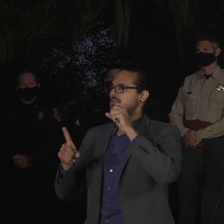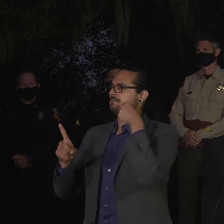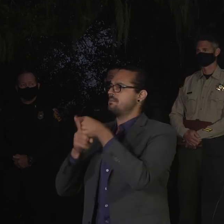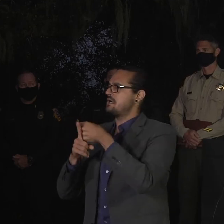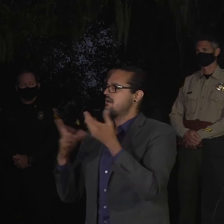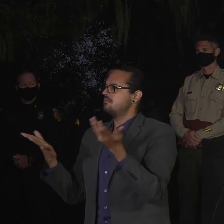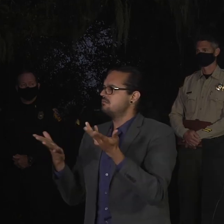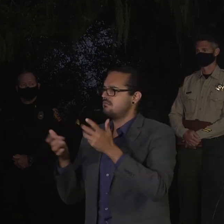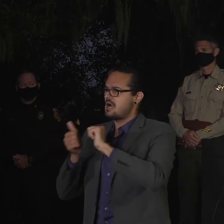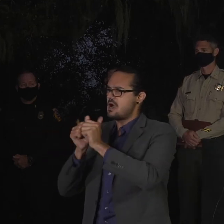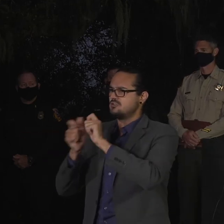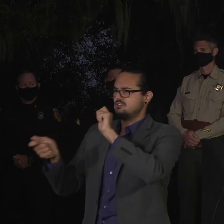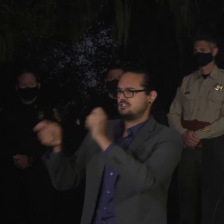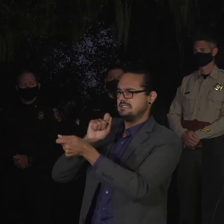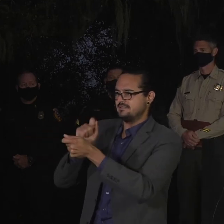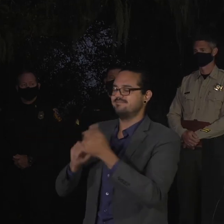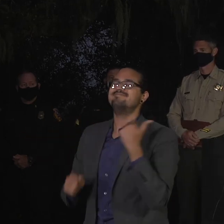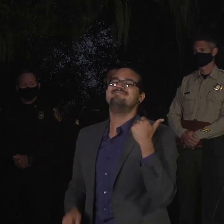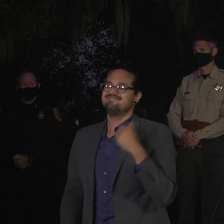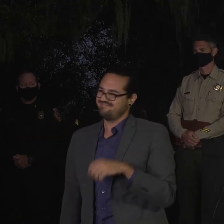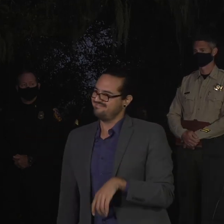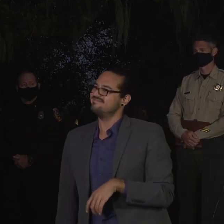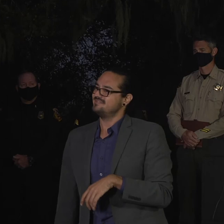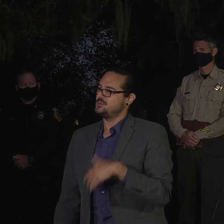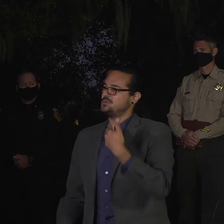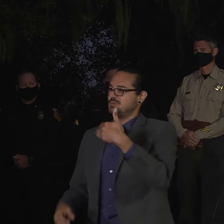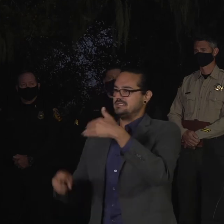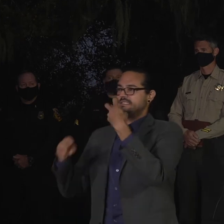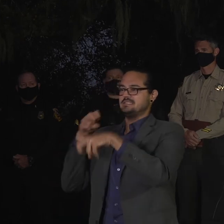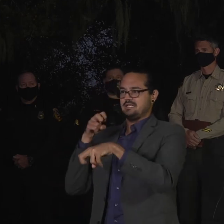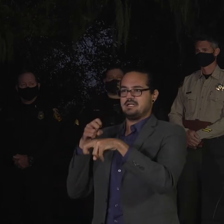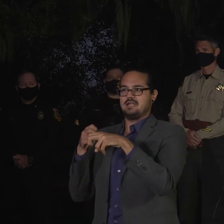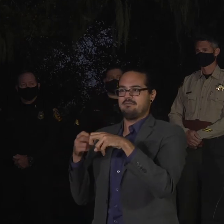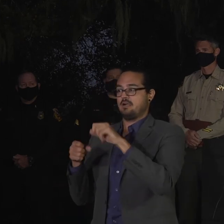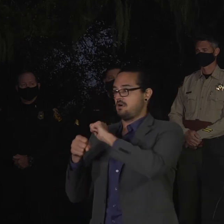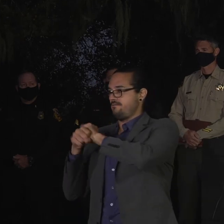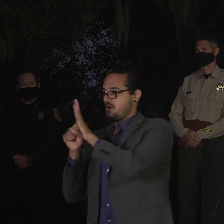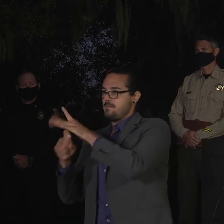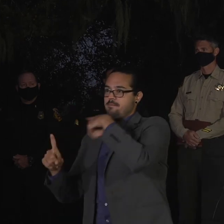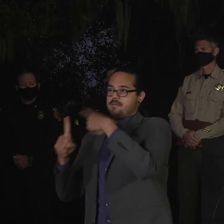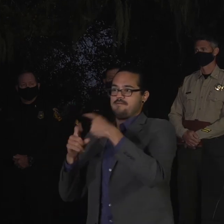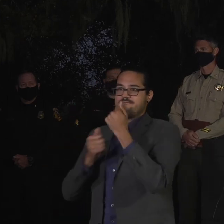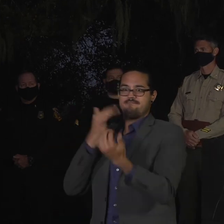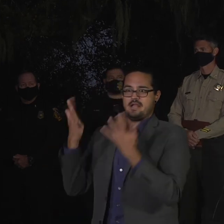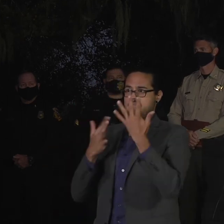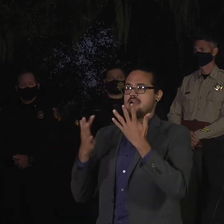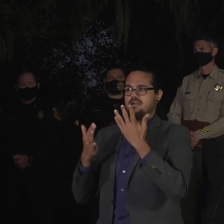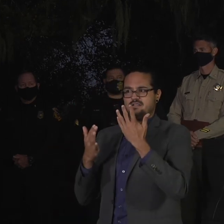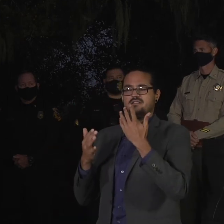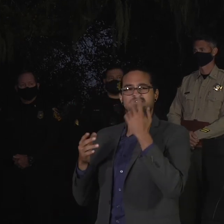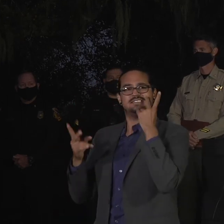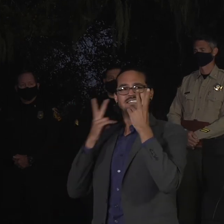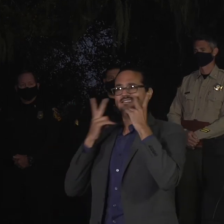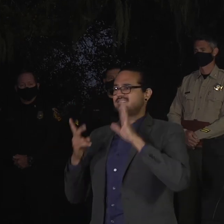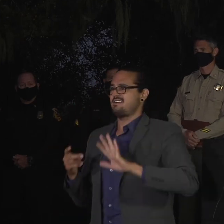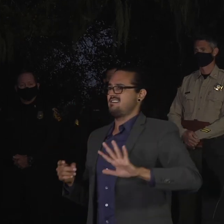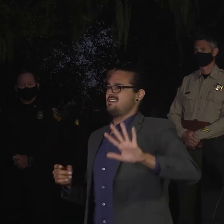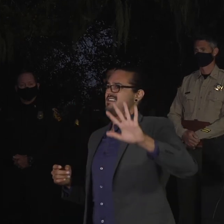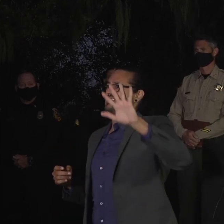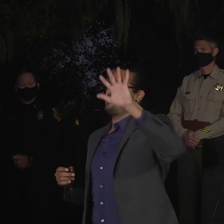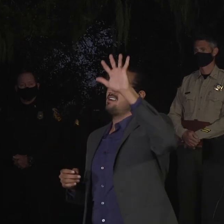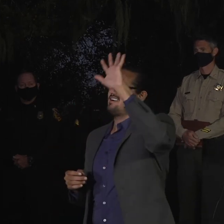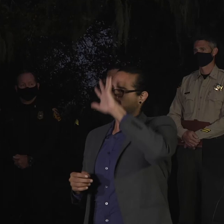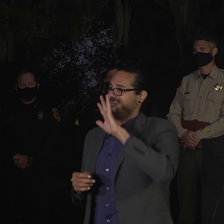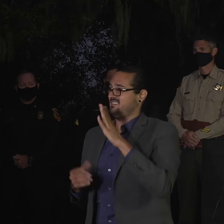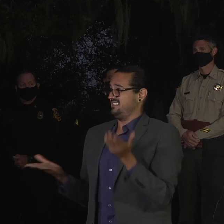almost difficult to think about the fact that we're in a pandemic as well right now. As you've seen all over this base camp alone, every step of what